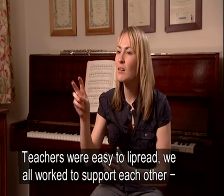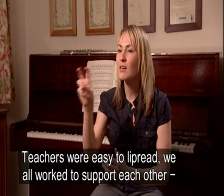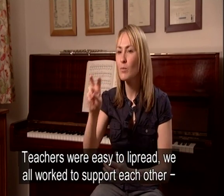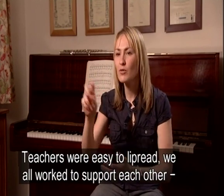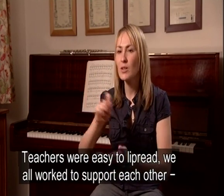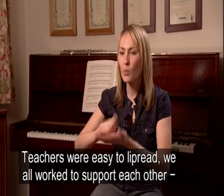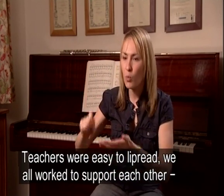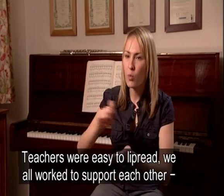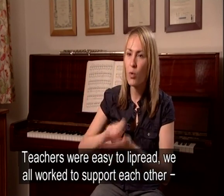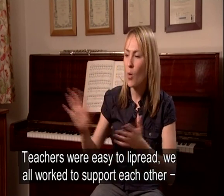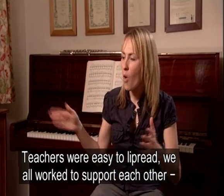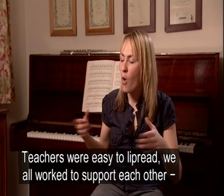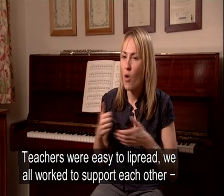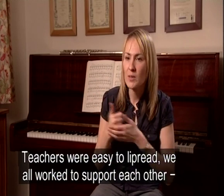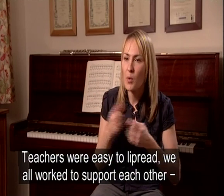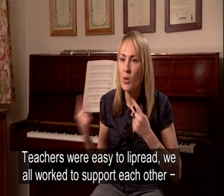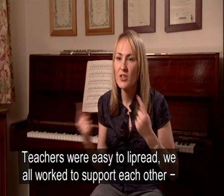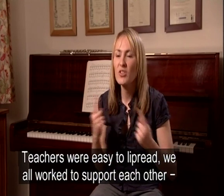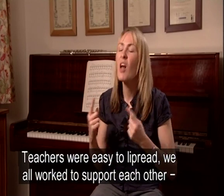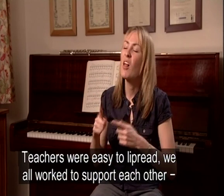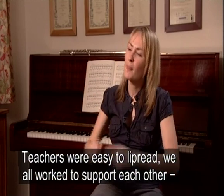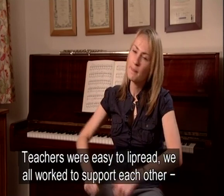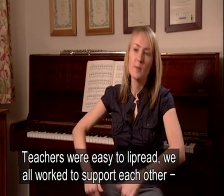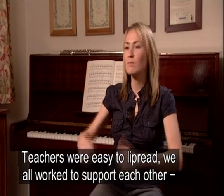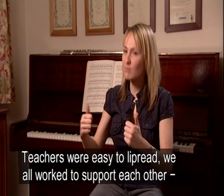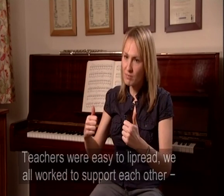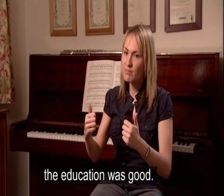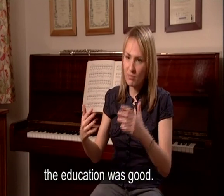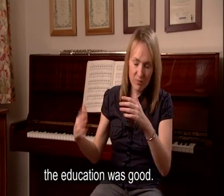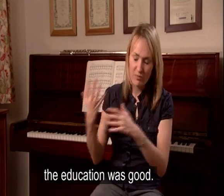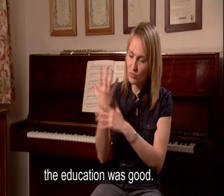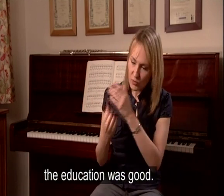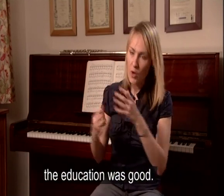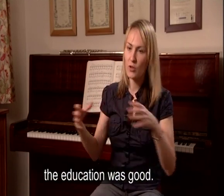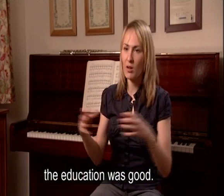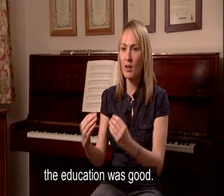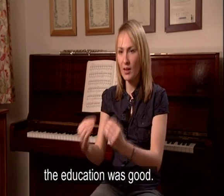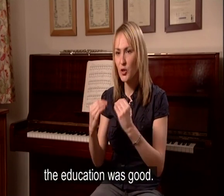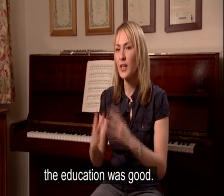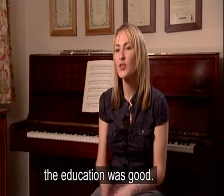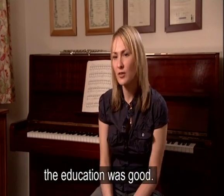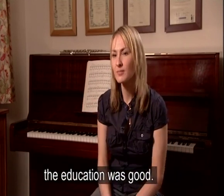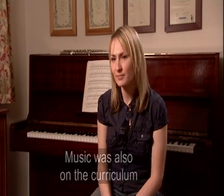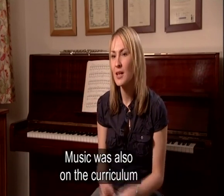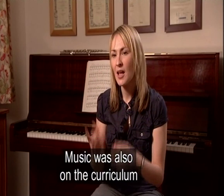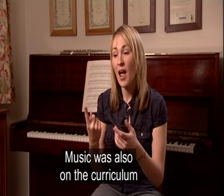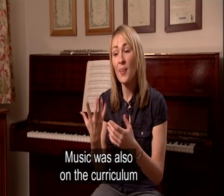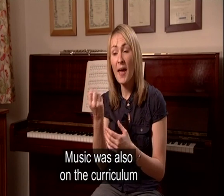fantastic. Teachers were easy to live with, we all worked to support each other, the education was good.